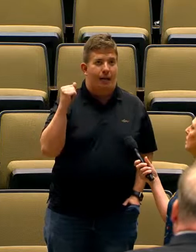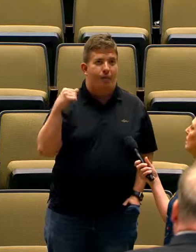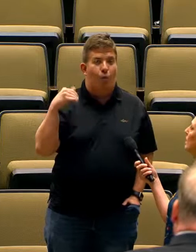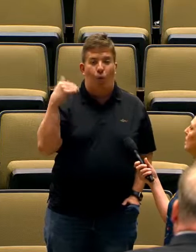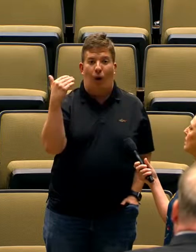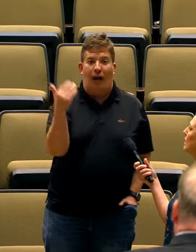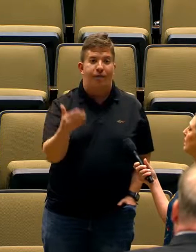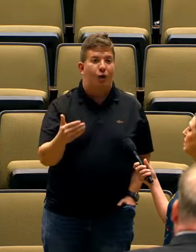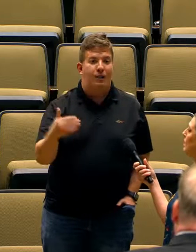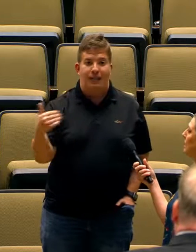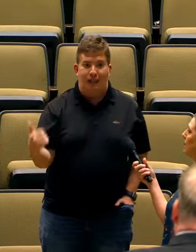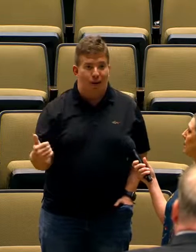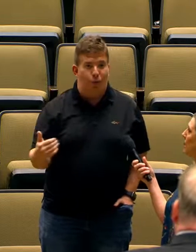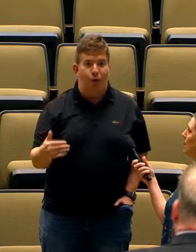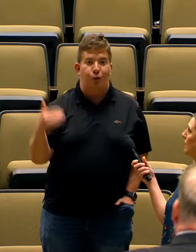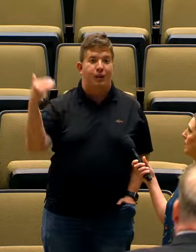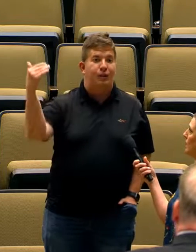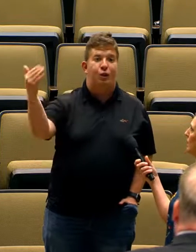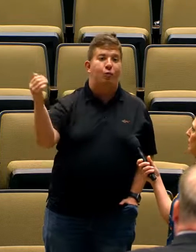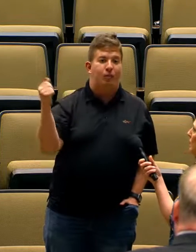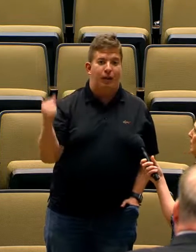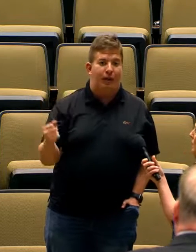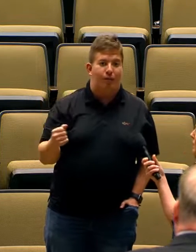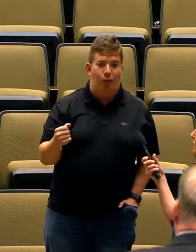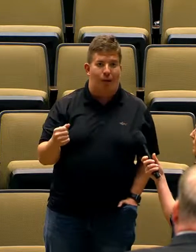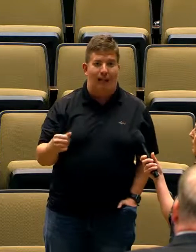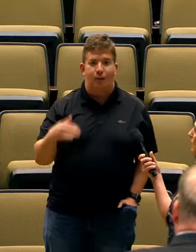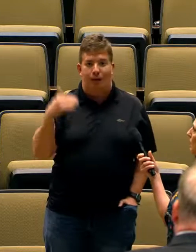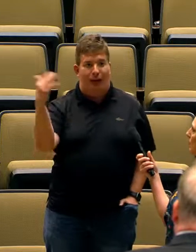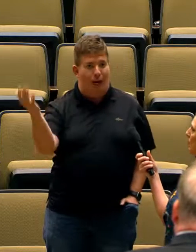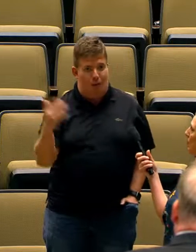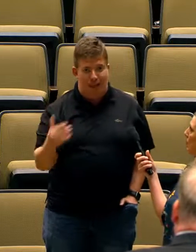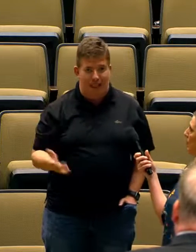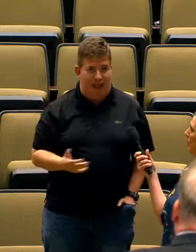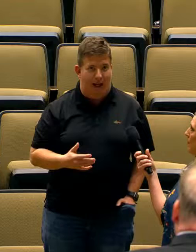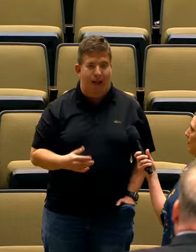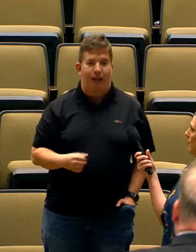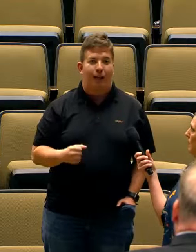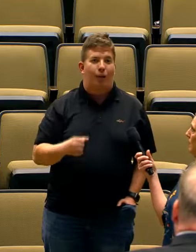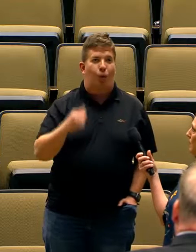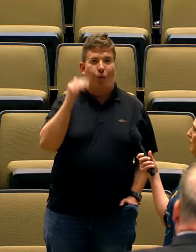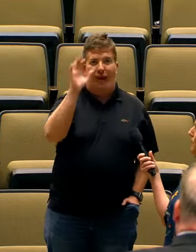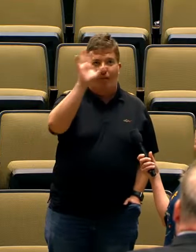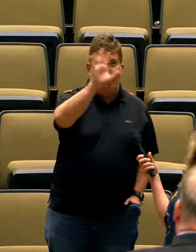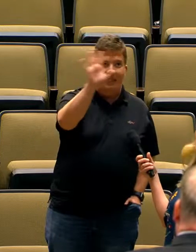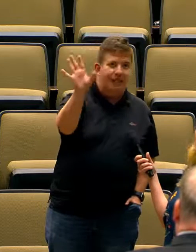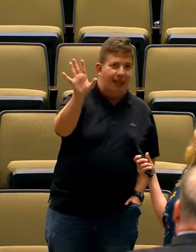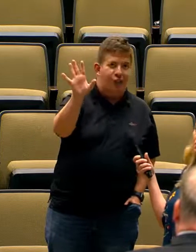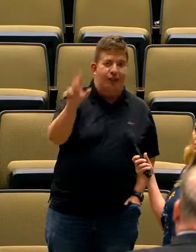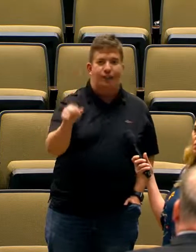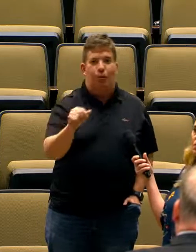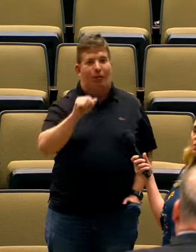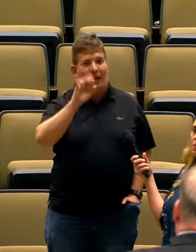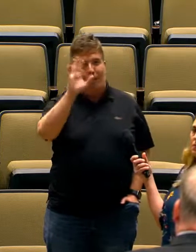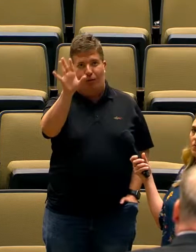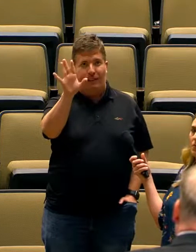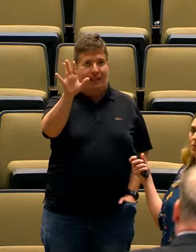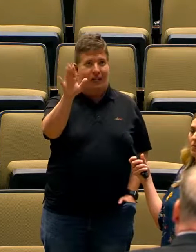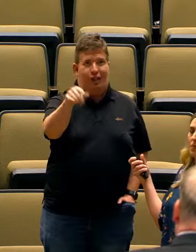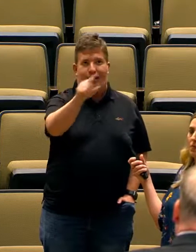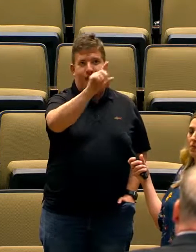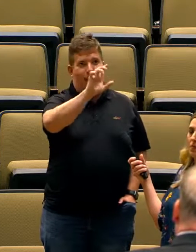I've noticed here we're using Zoom formats in a hybrid setting. Mm-hmm. When we have presentations, we might